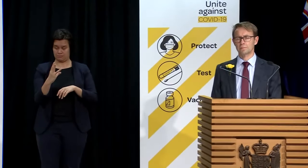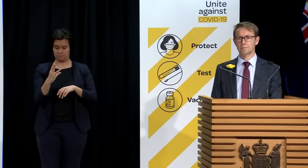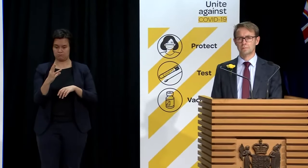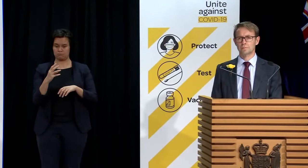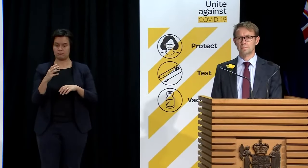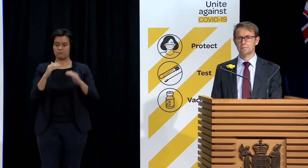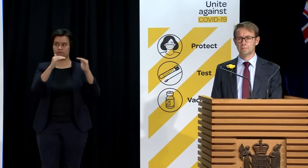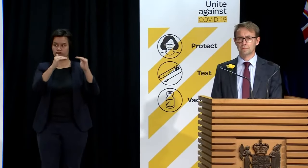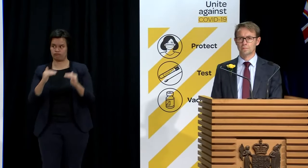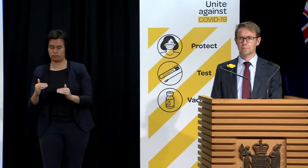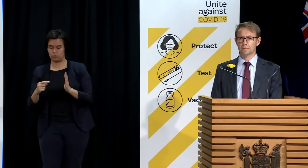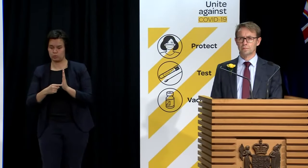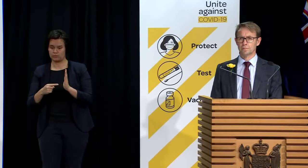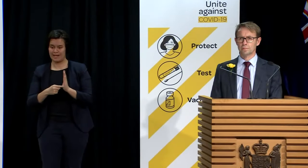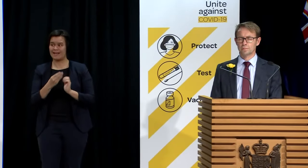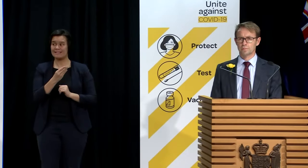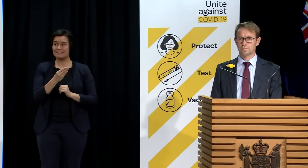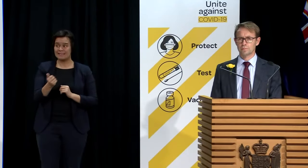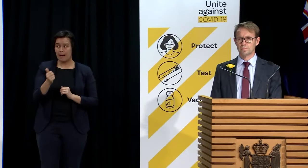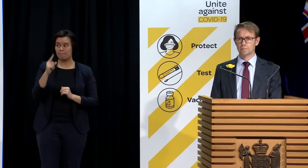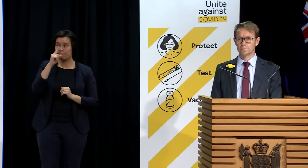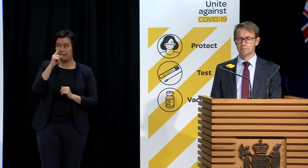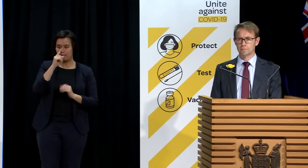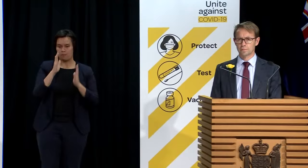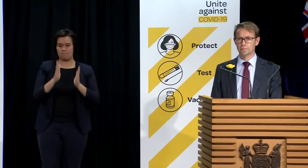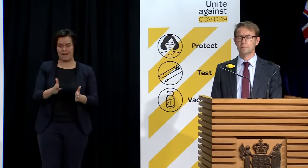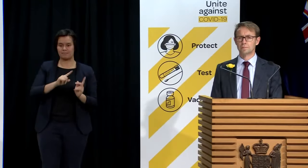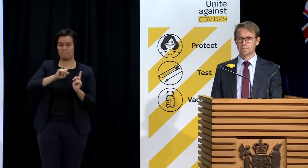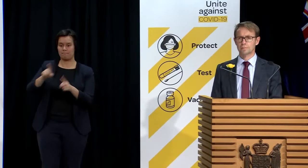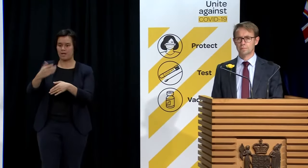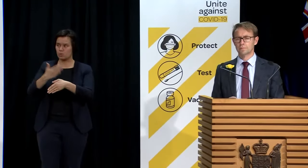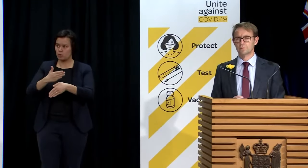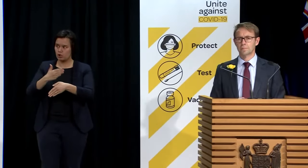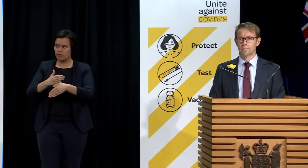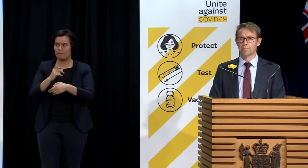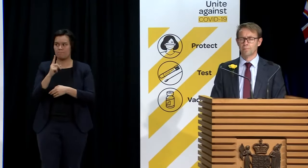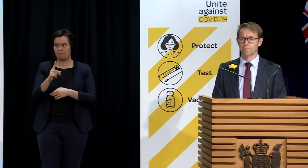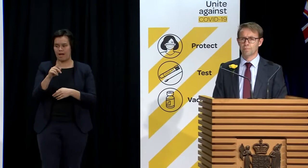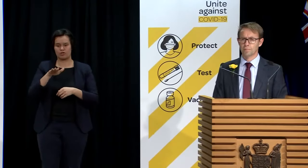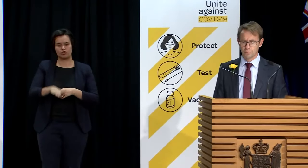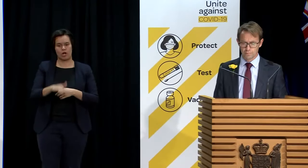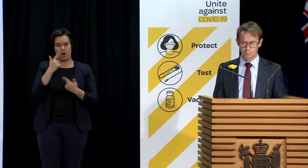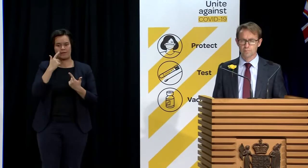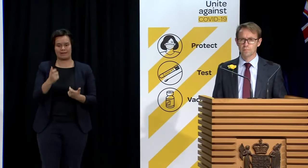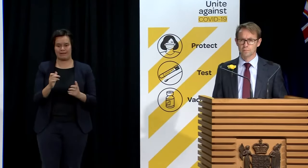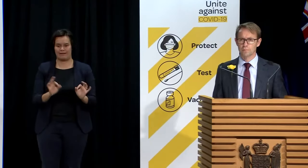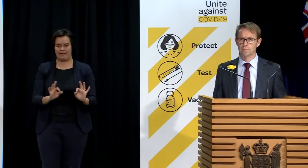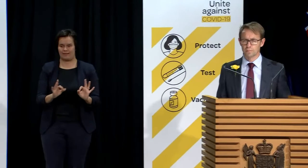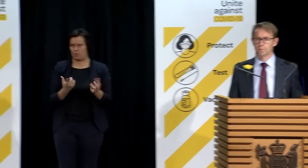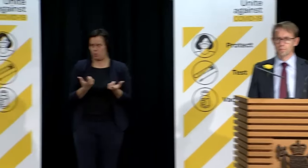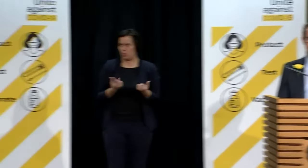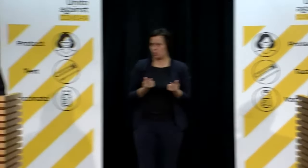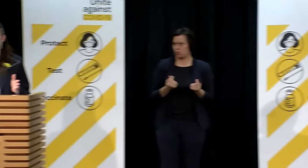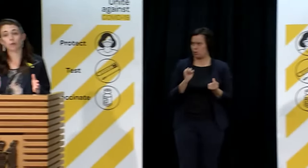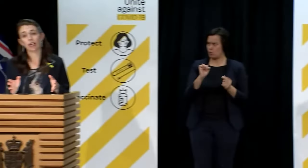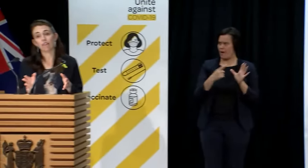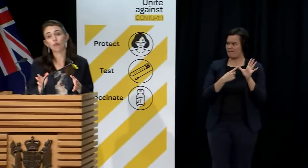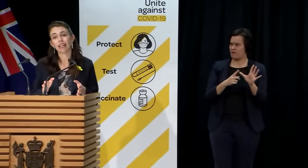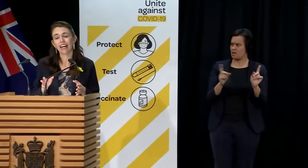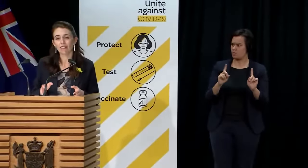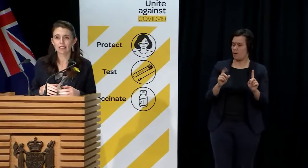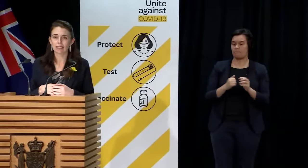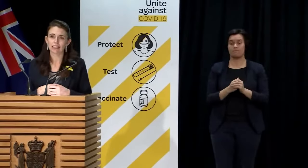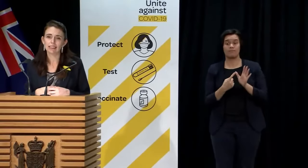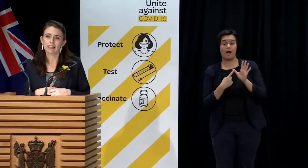are having to return to work and don't have adequate childcare arrangements for their children? What's your advice to them? So the very simple thing, if